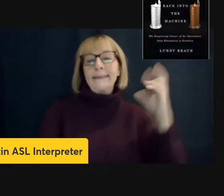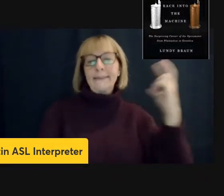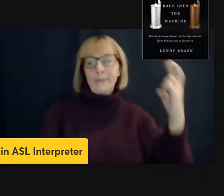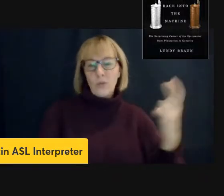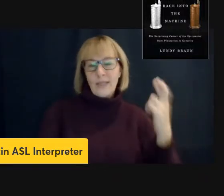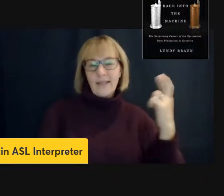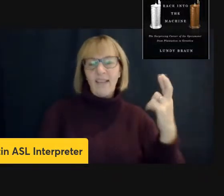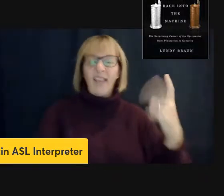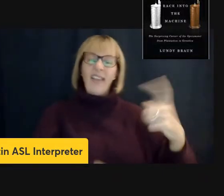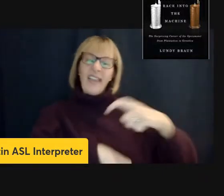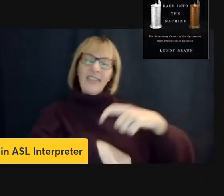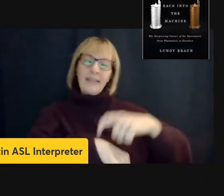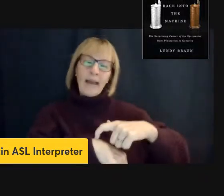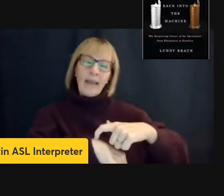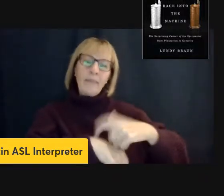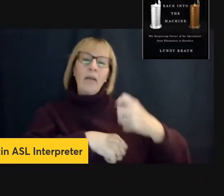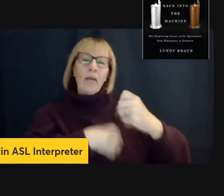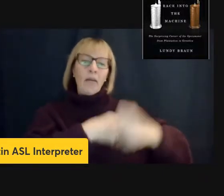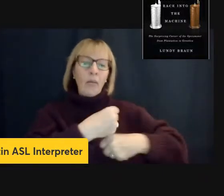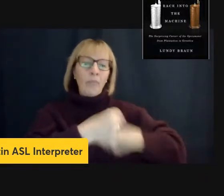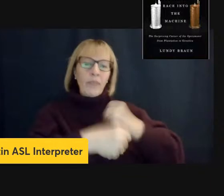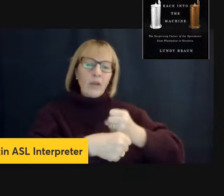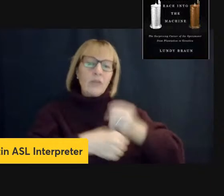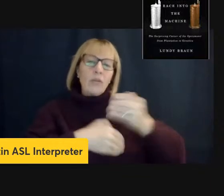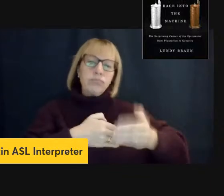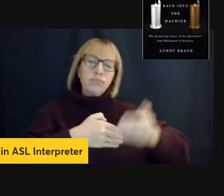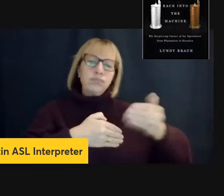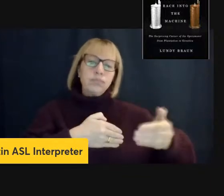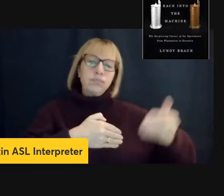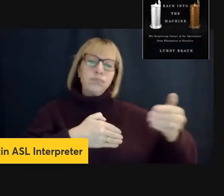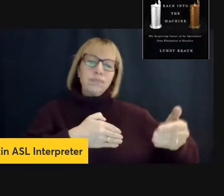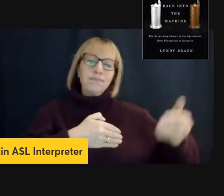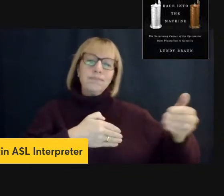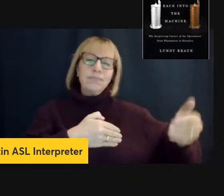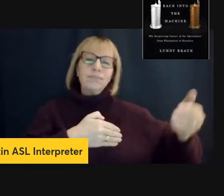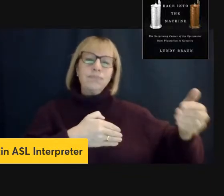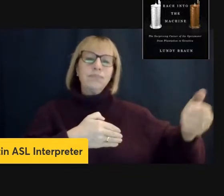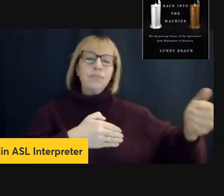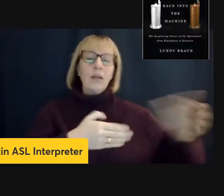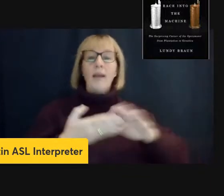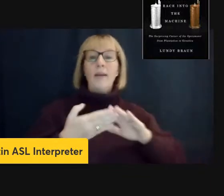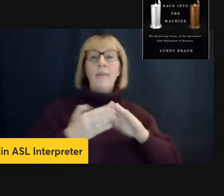this possible racial factor became